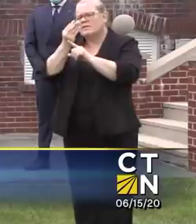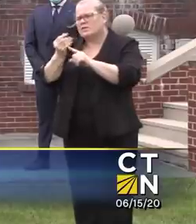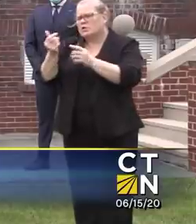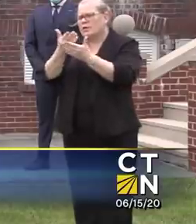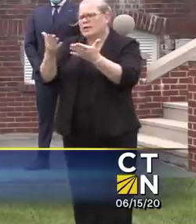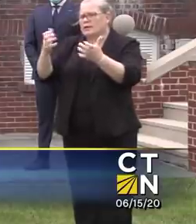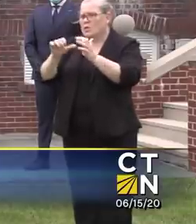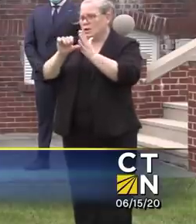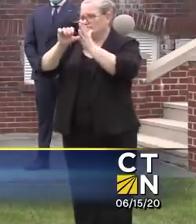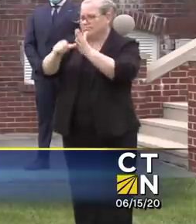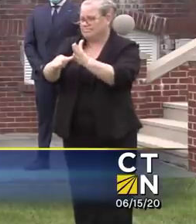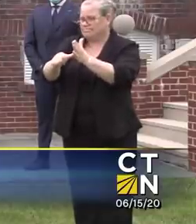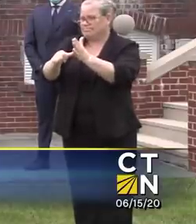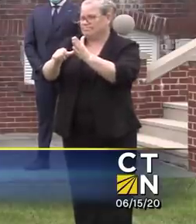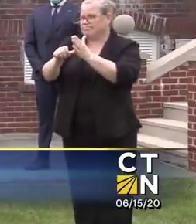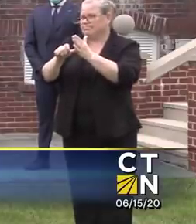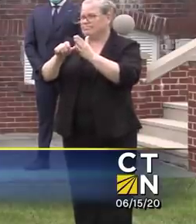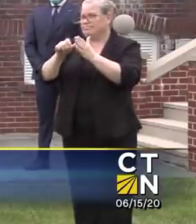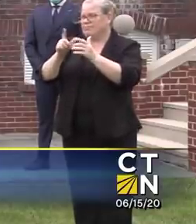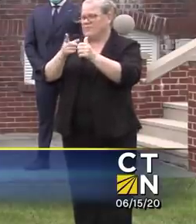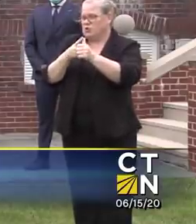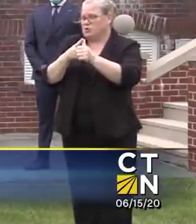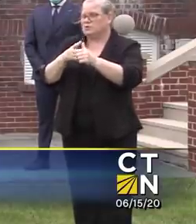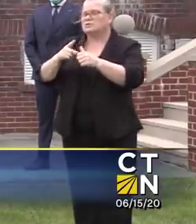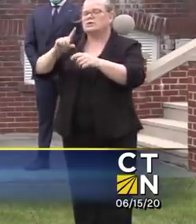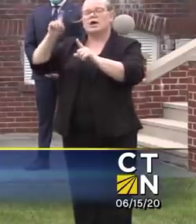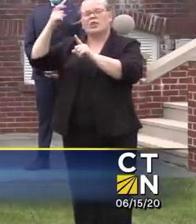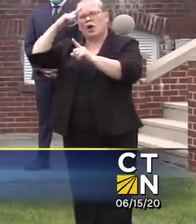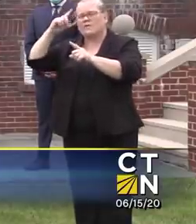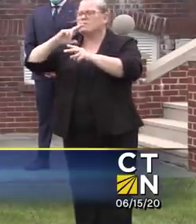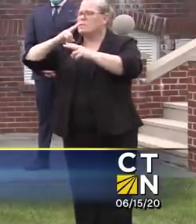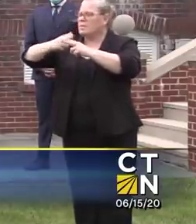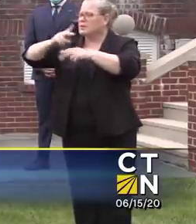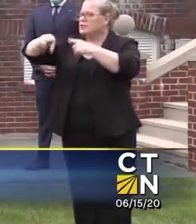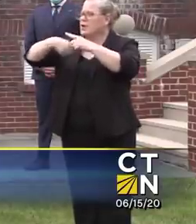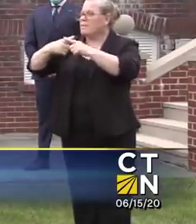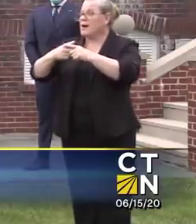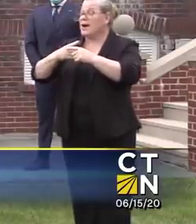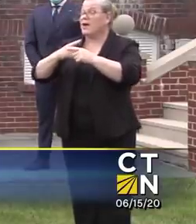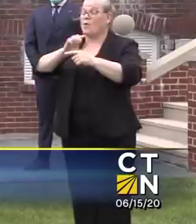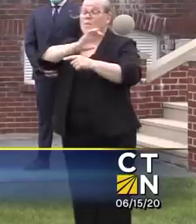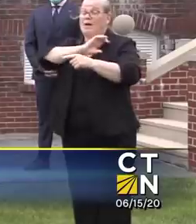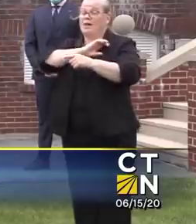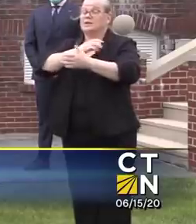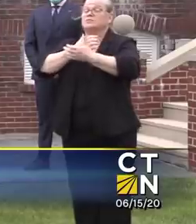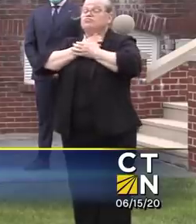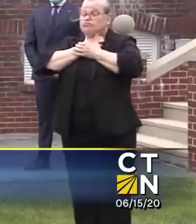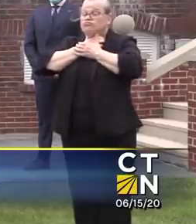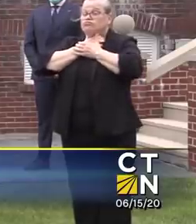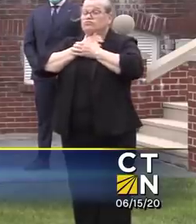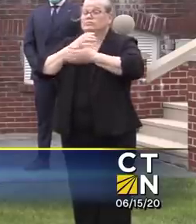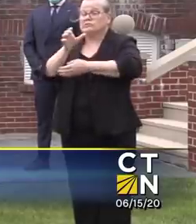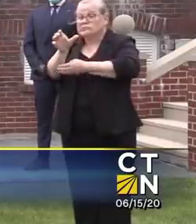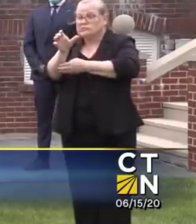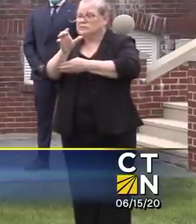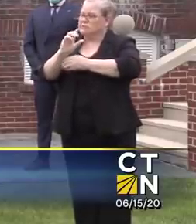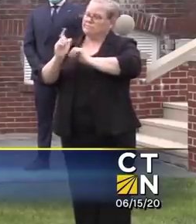mic. The governor talked a little bit about banning of chokeholds. I think removing any